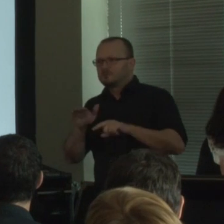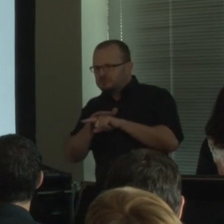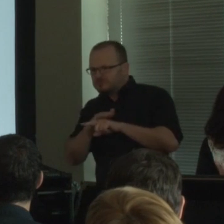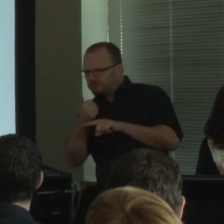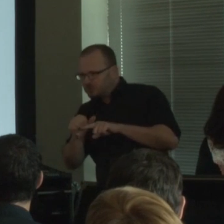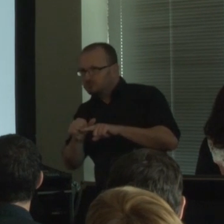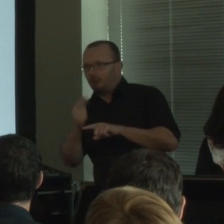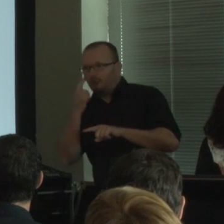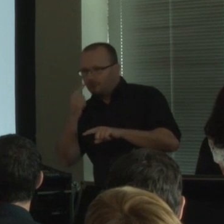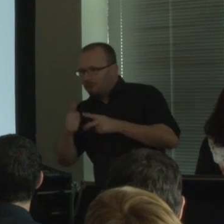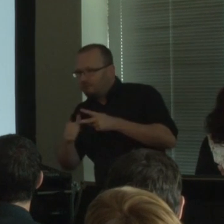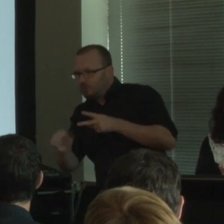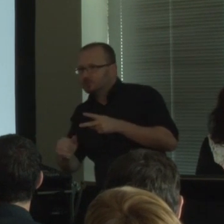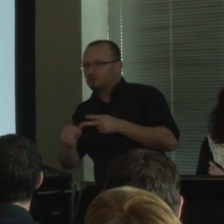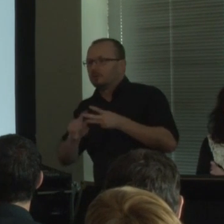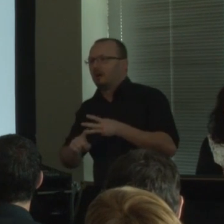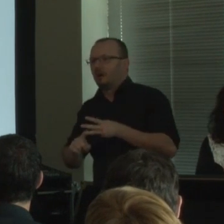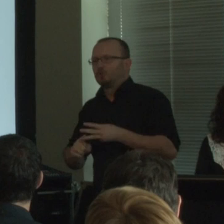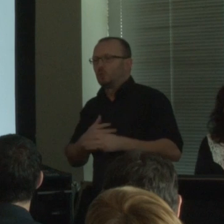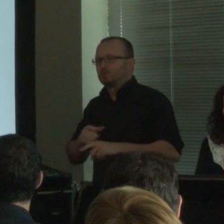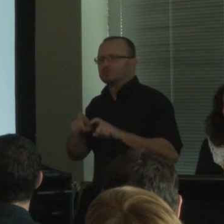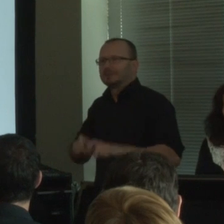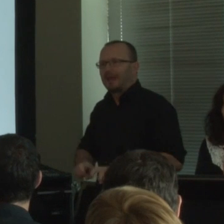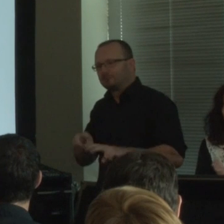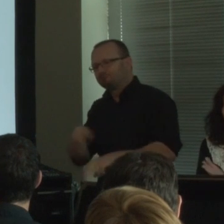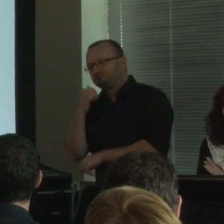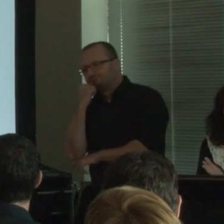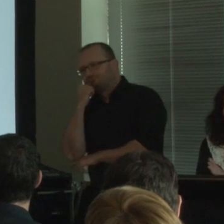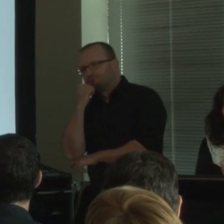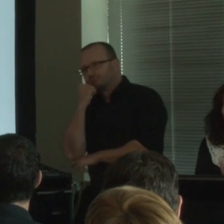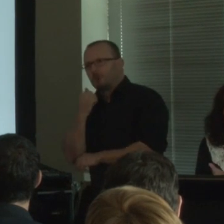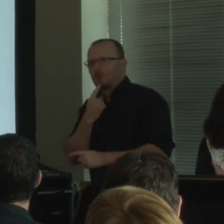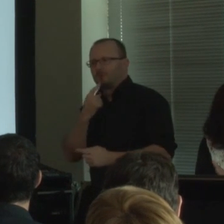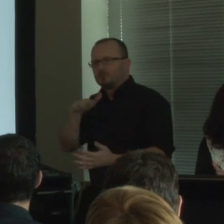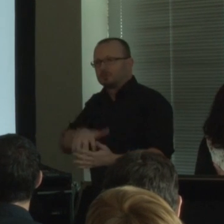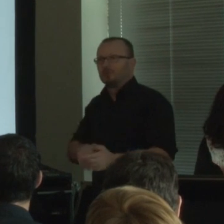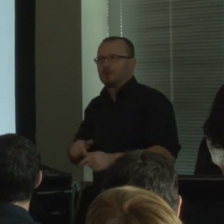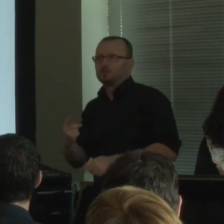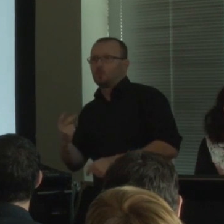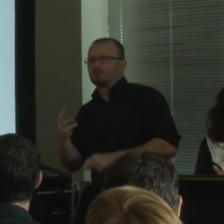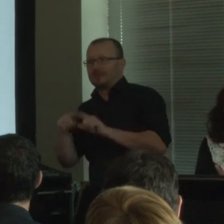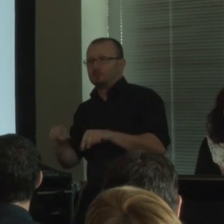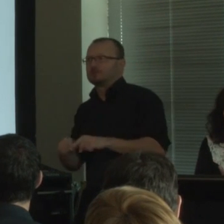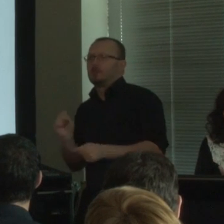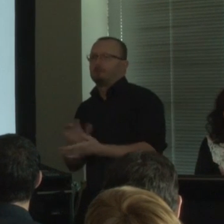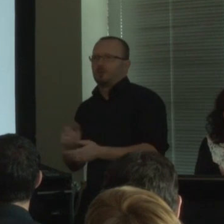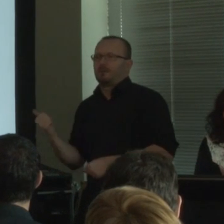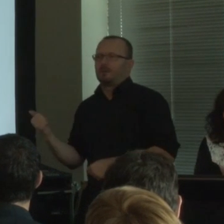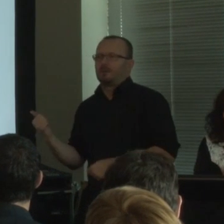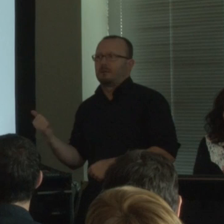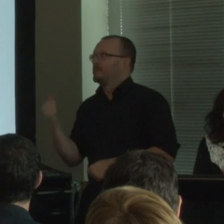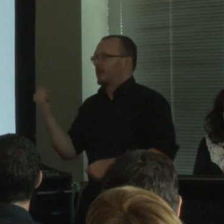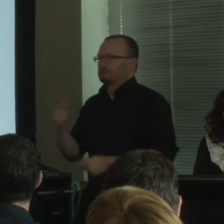You know, there's a lot more information in there. And go to town. You've got two or three images. You stick them all in there. This is the place for them. There's an awful lot of information in